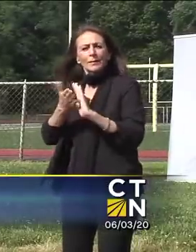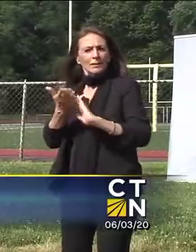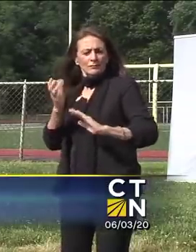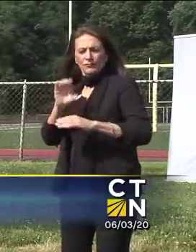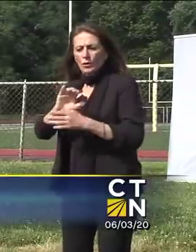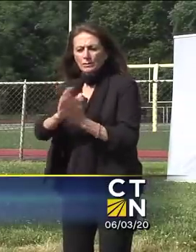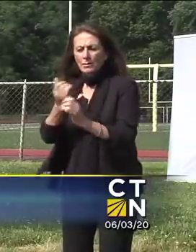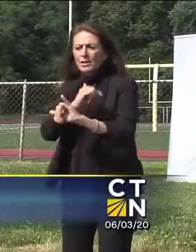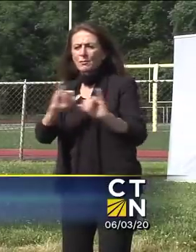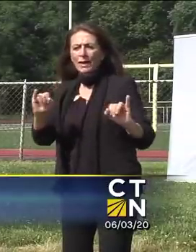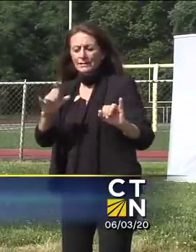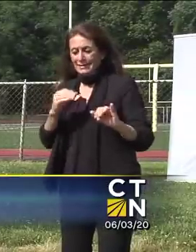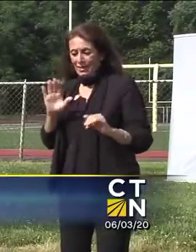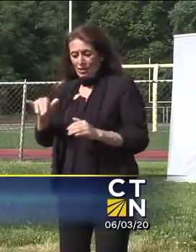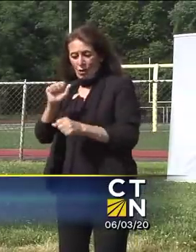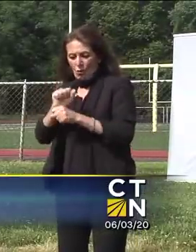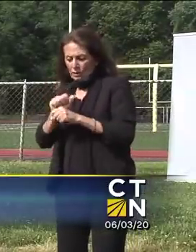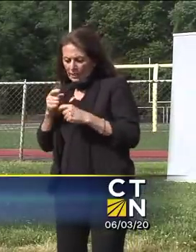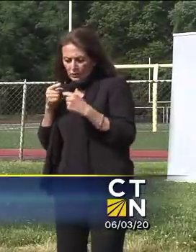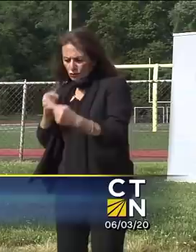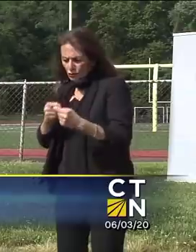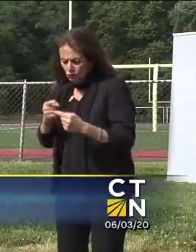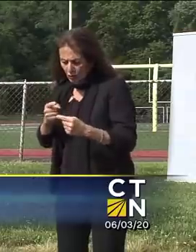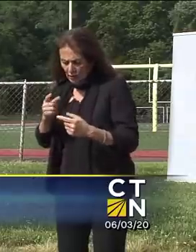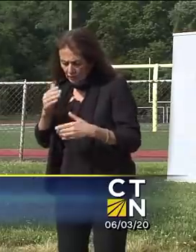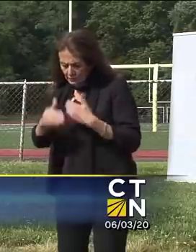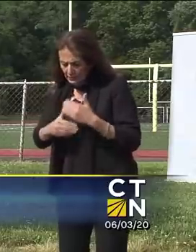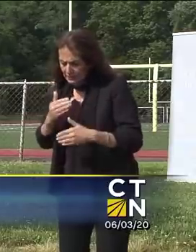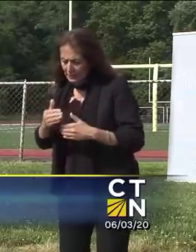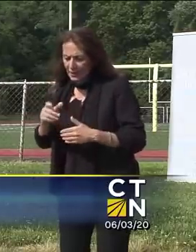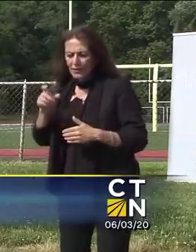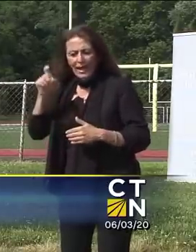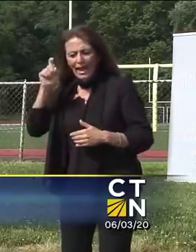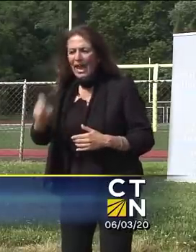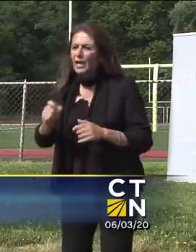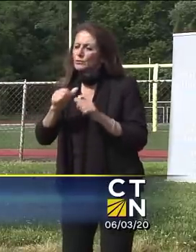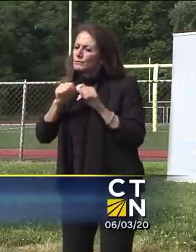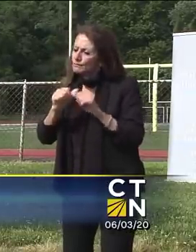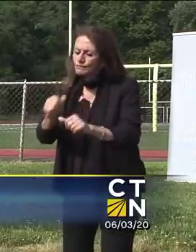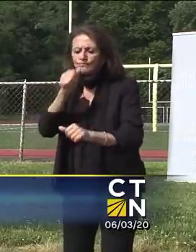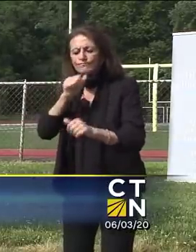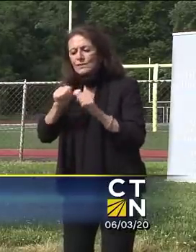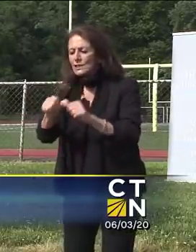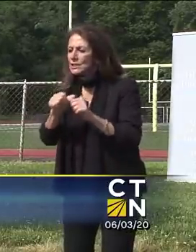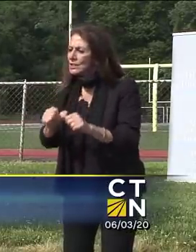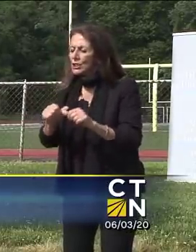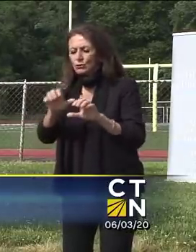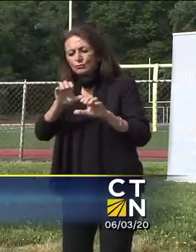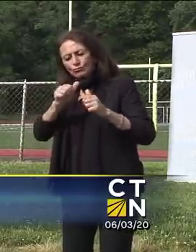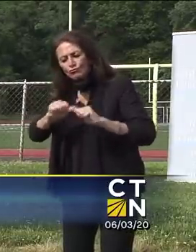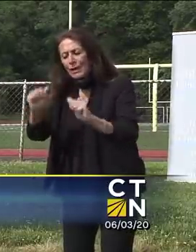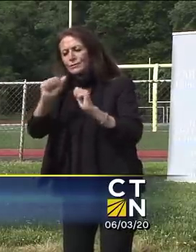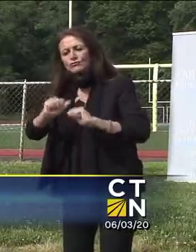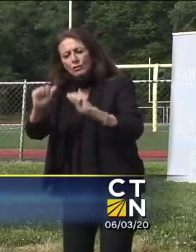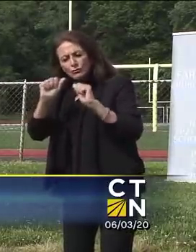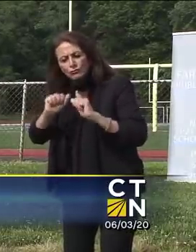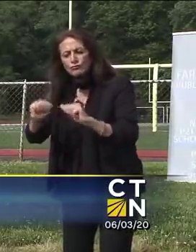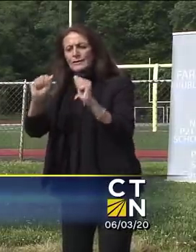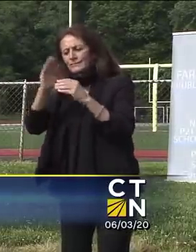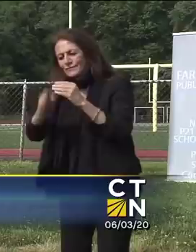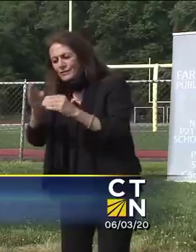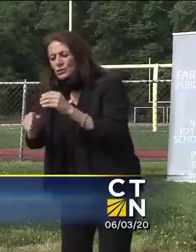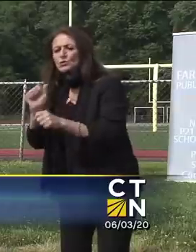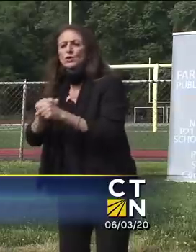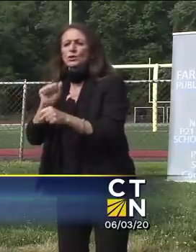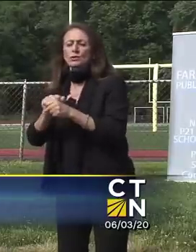through assignments, knowing that they must and will continue to do their absolute best.